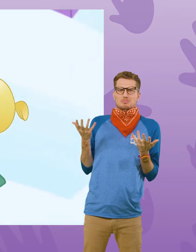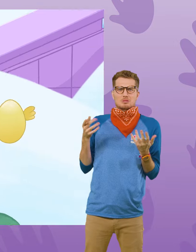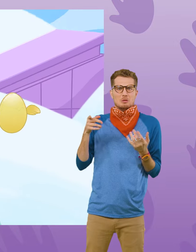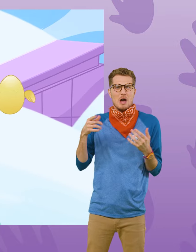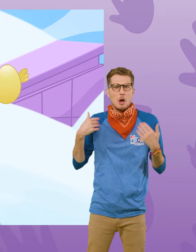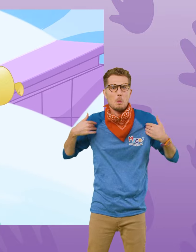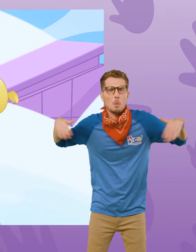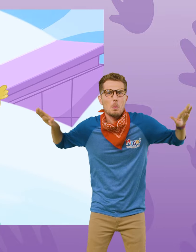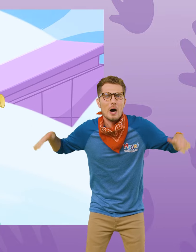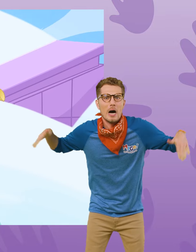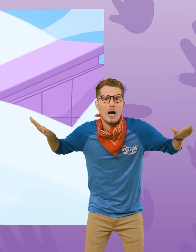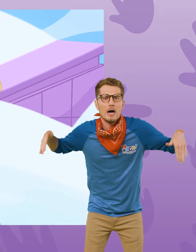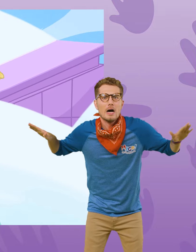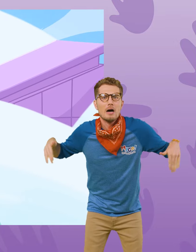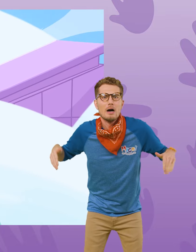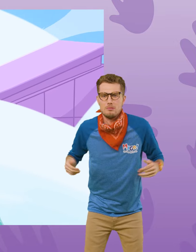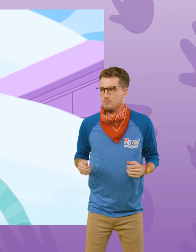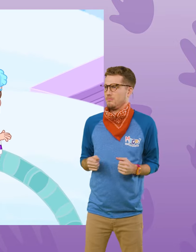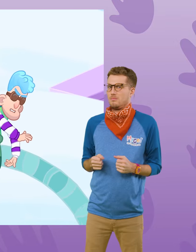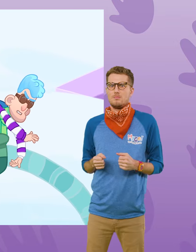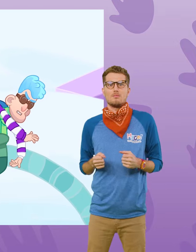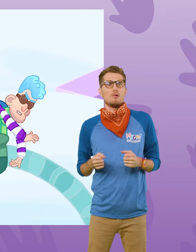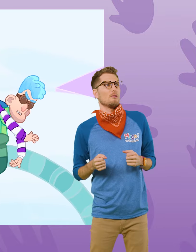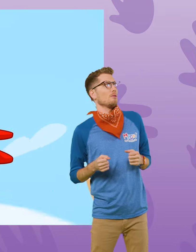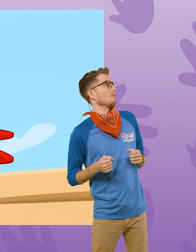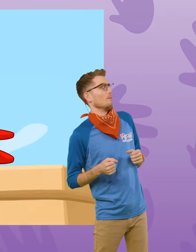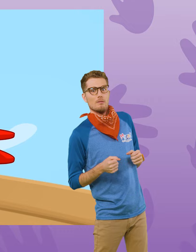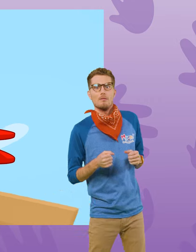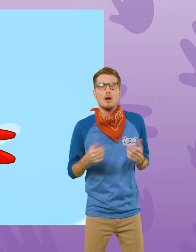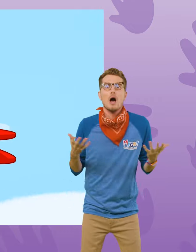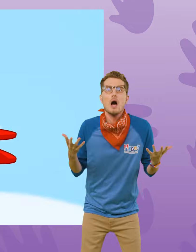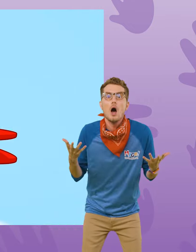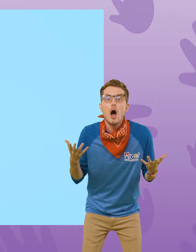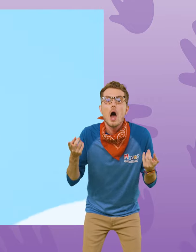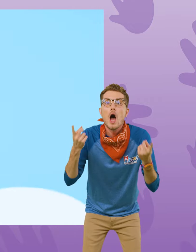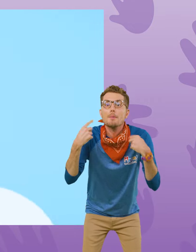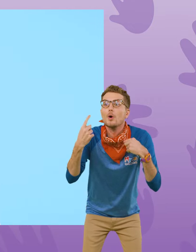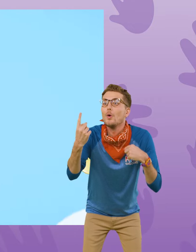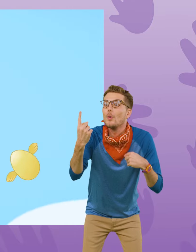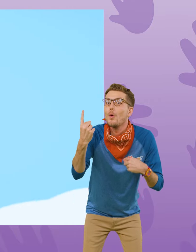Huh? It has wings. And it's coming our way.